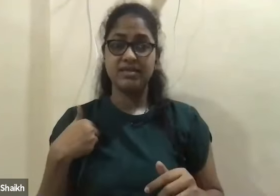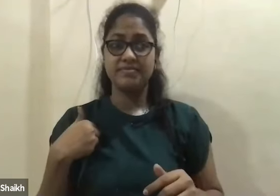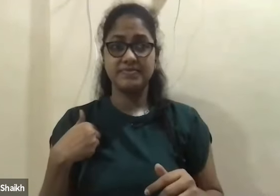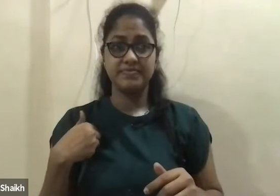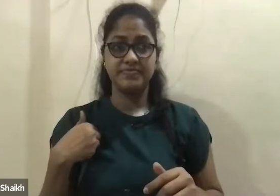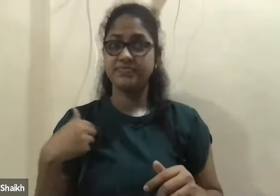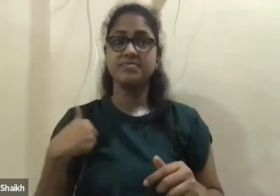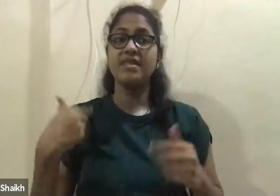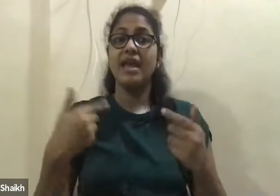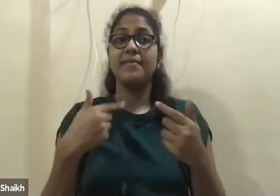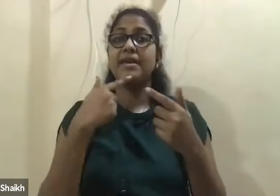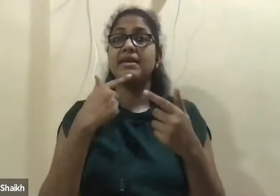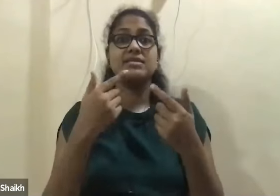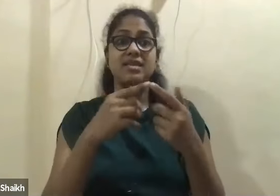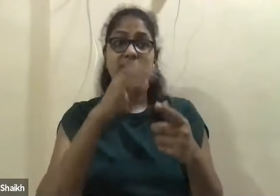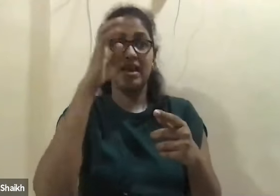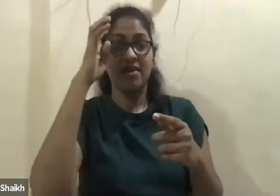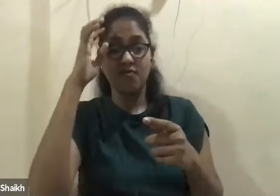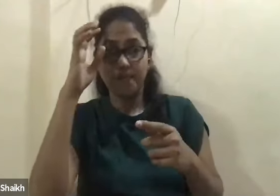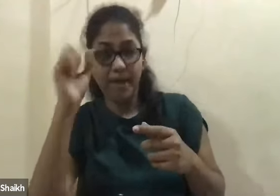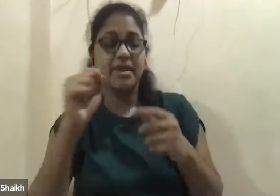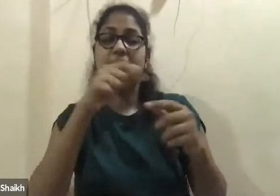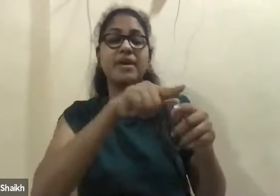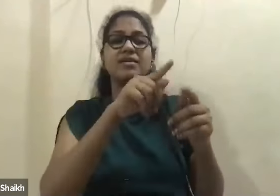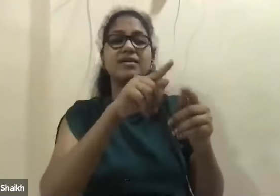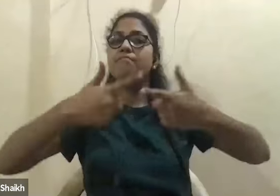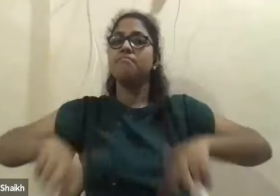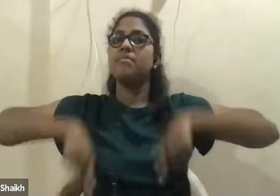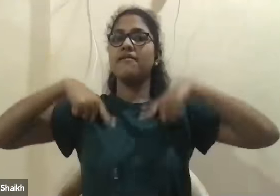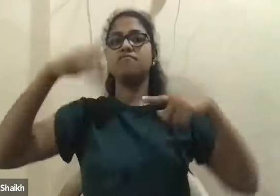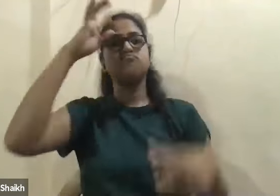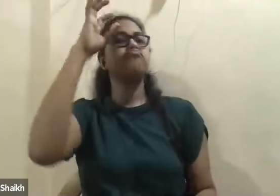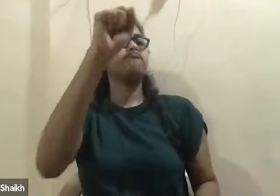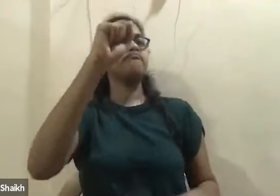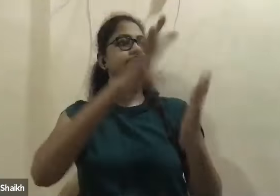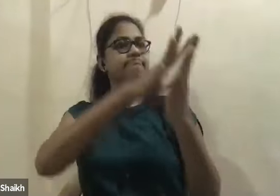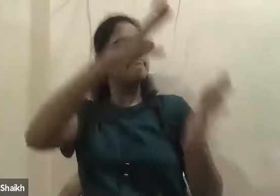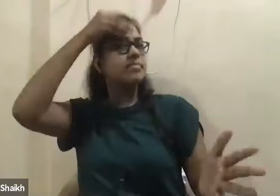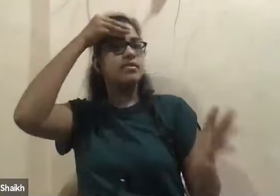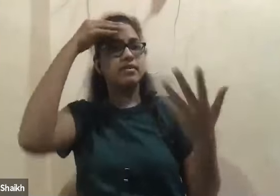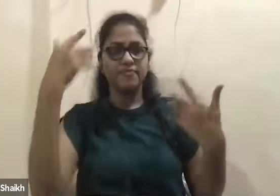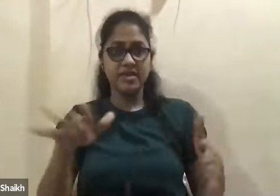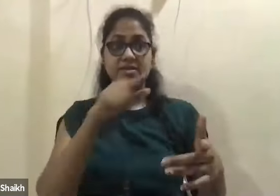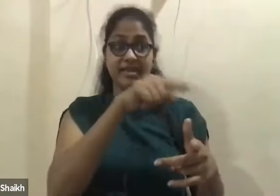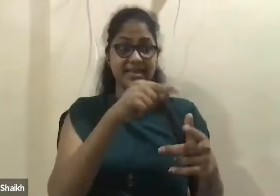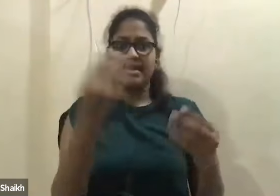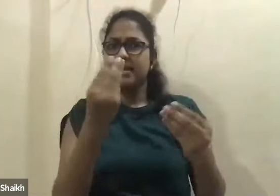I can't say memories, but it's a life lesson. So there is something called patience and